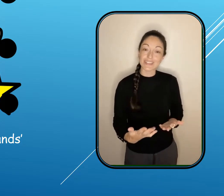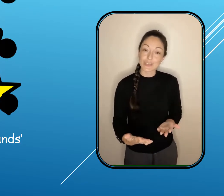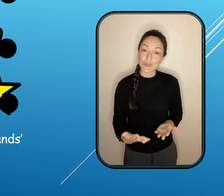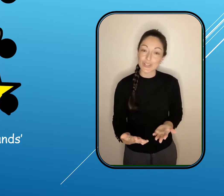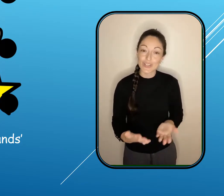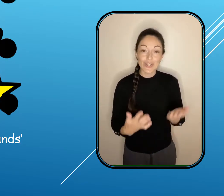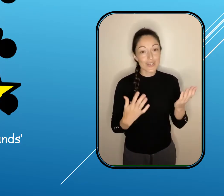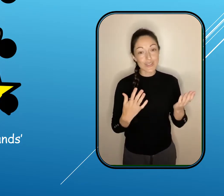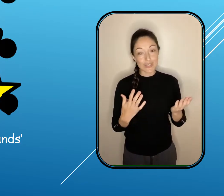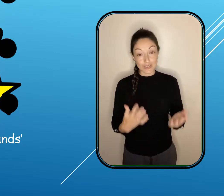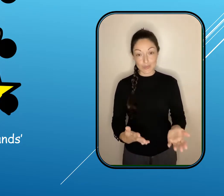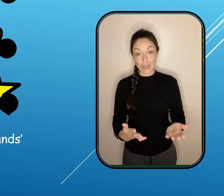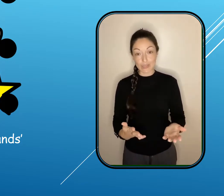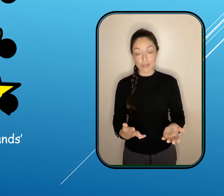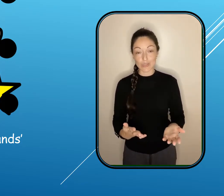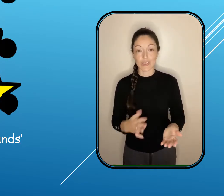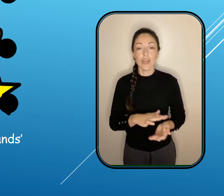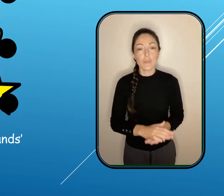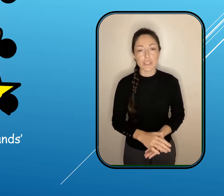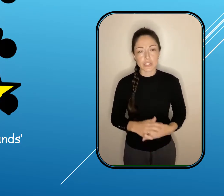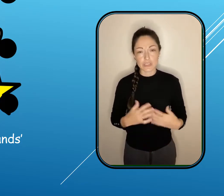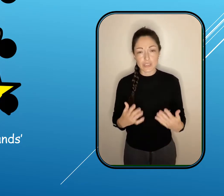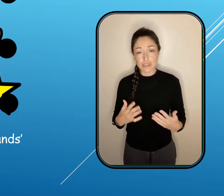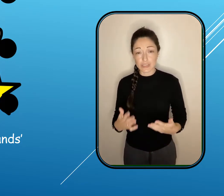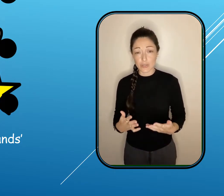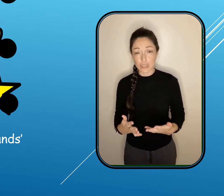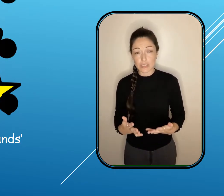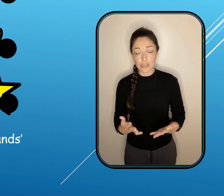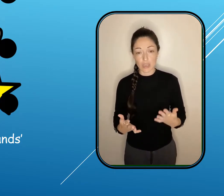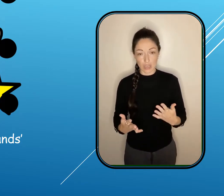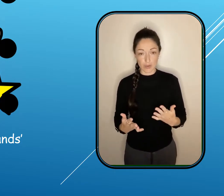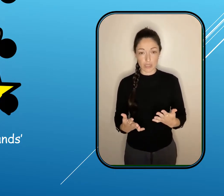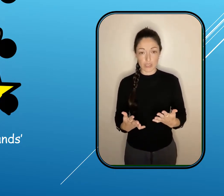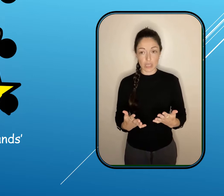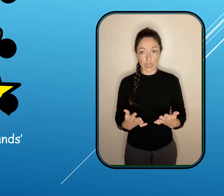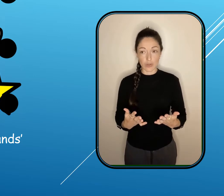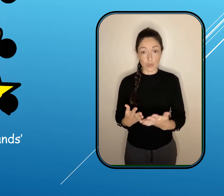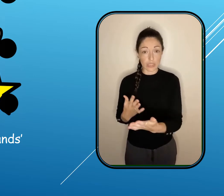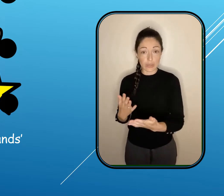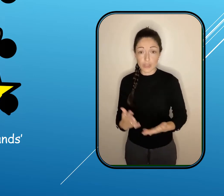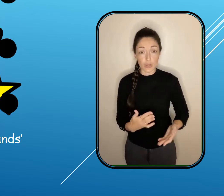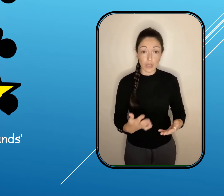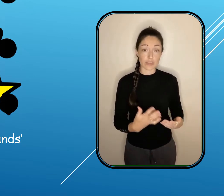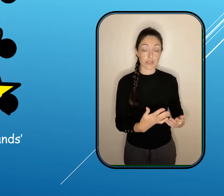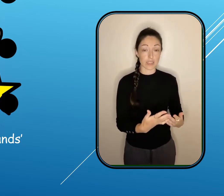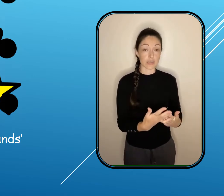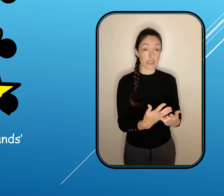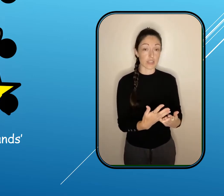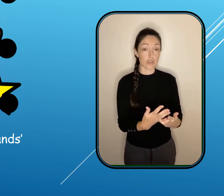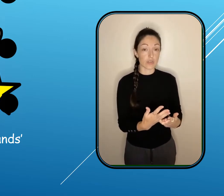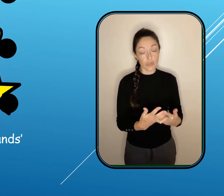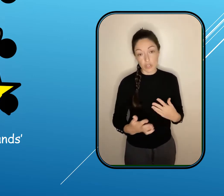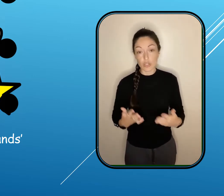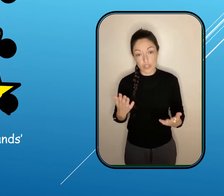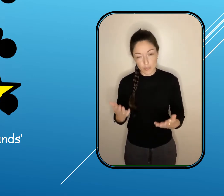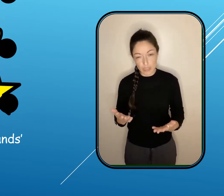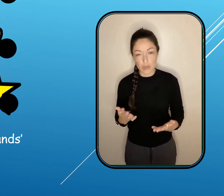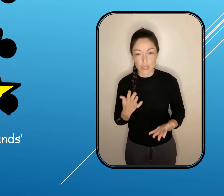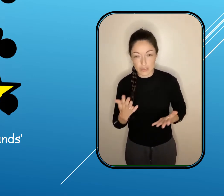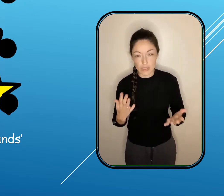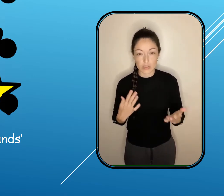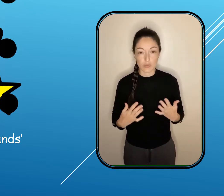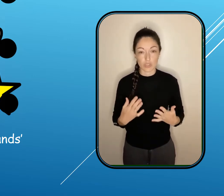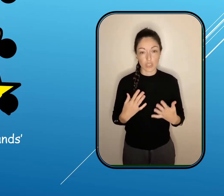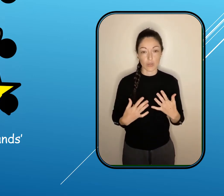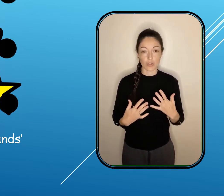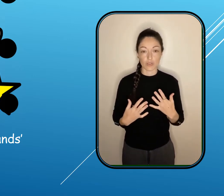signing to someone that uses Makaton, but it's just to consider it. And also, if they're not understanding you, then could it be because